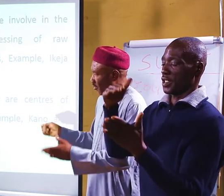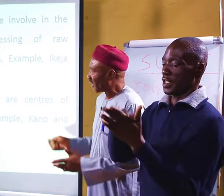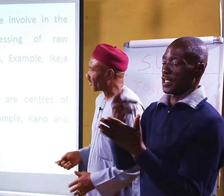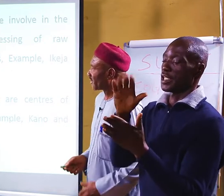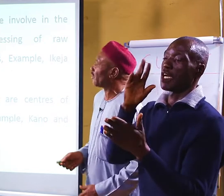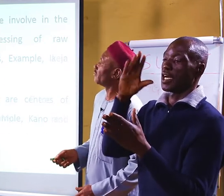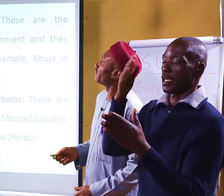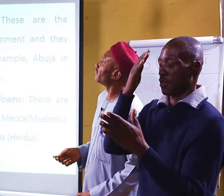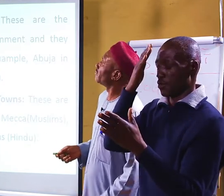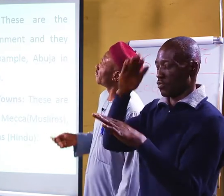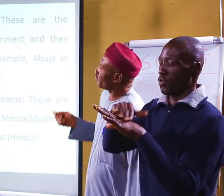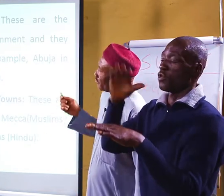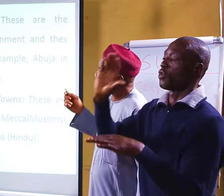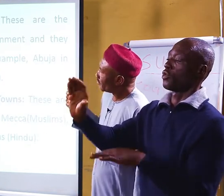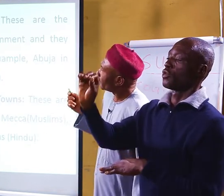as commercial town.